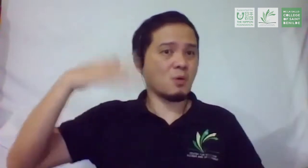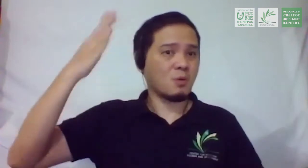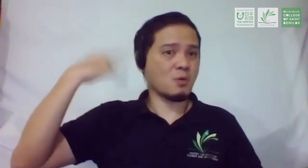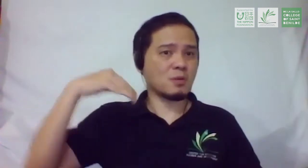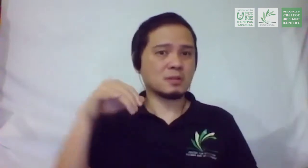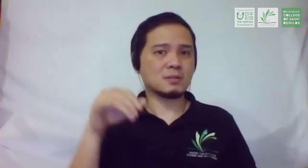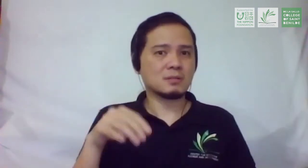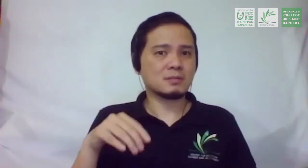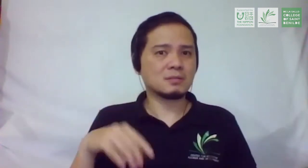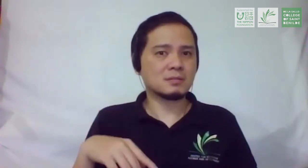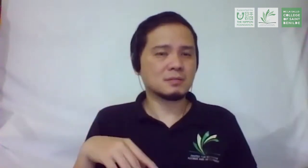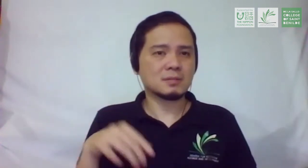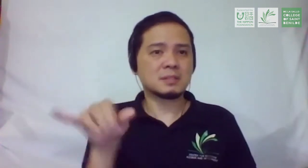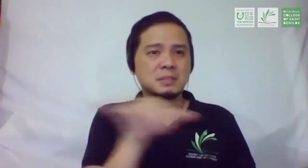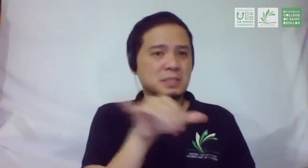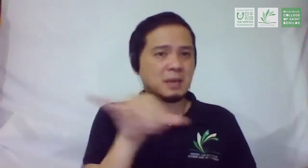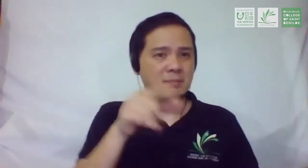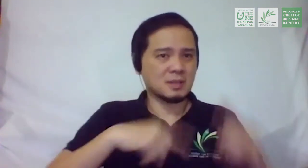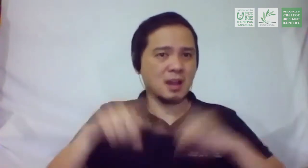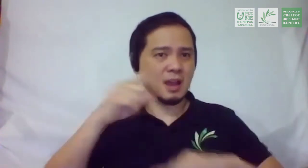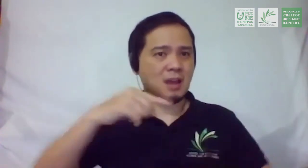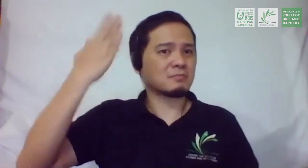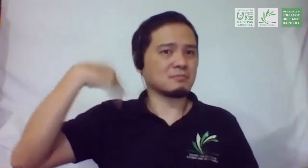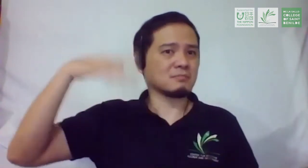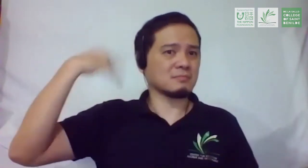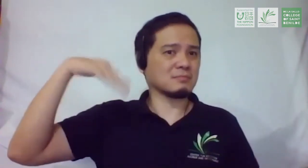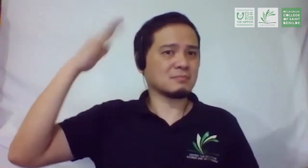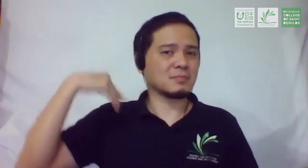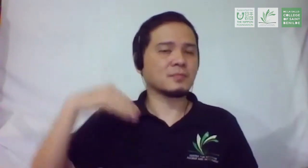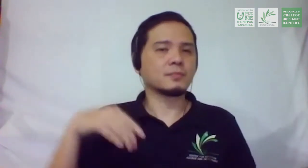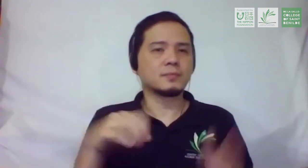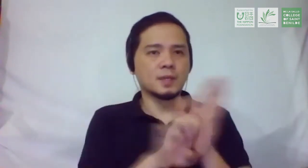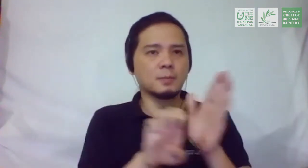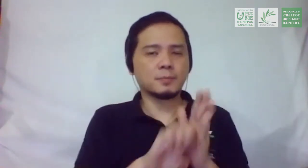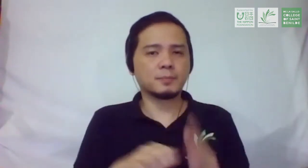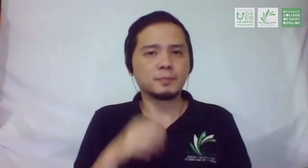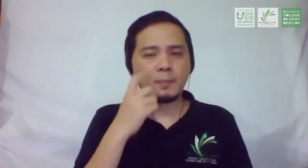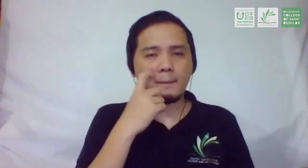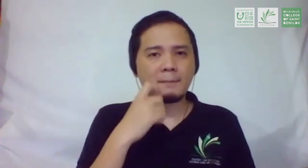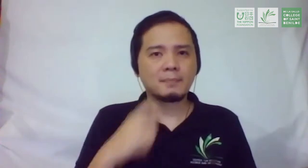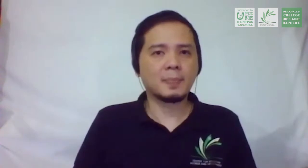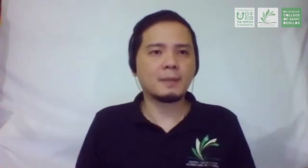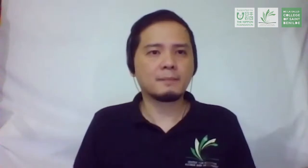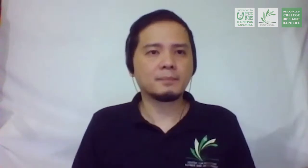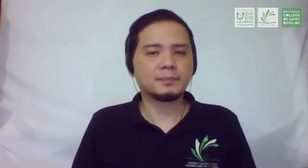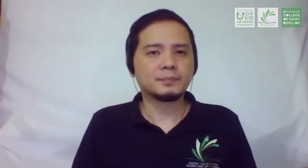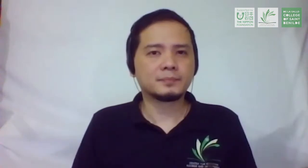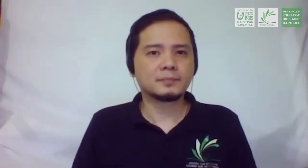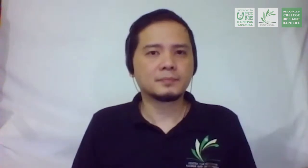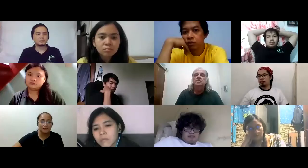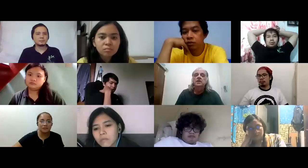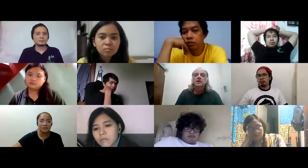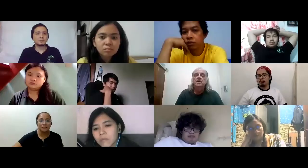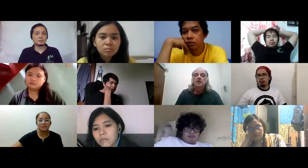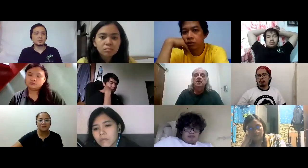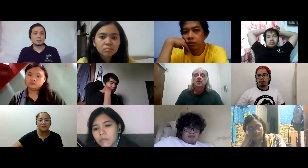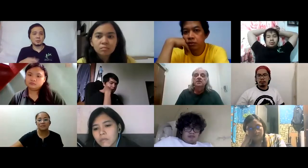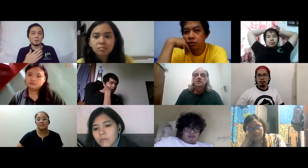Brother and sister, same sign. So for example, you would say, okay, you're pointing at your